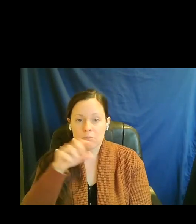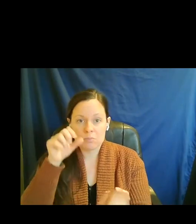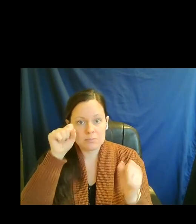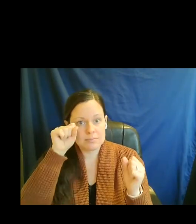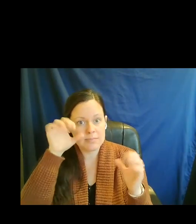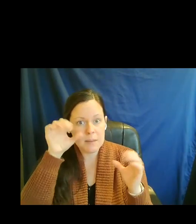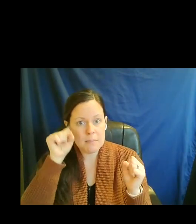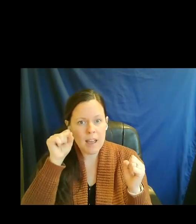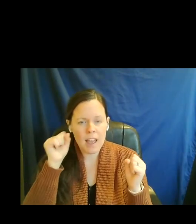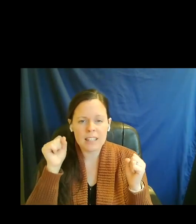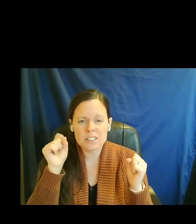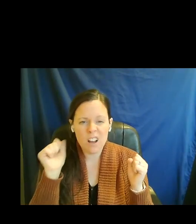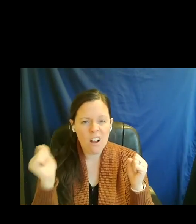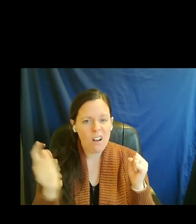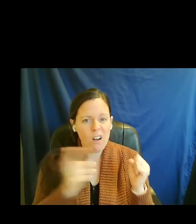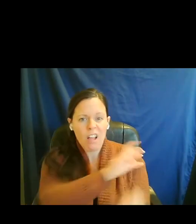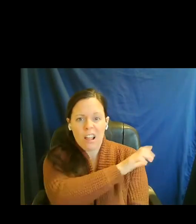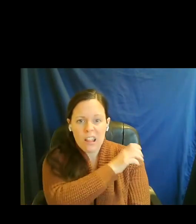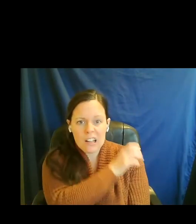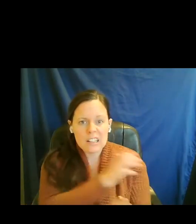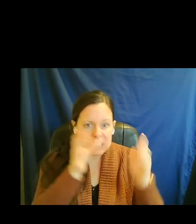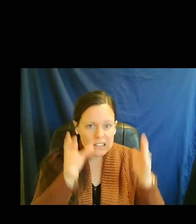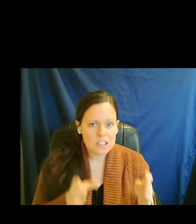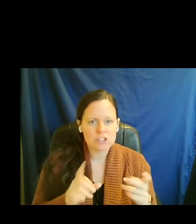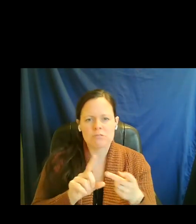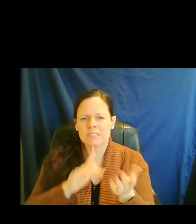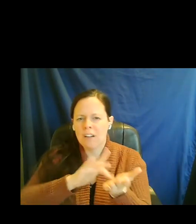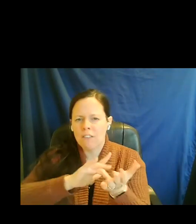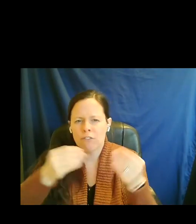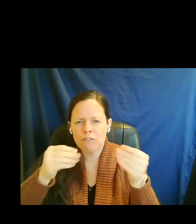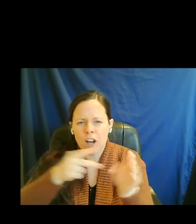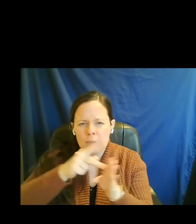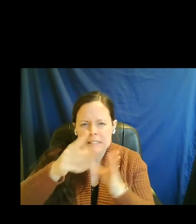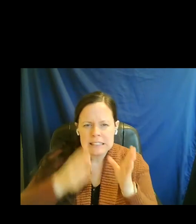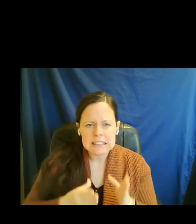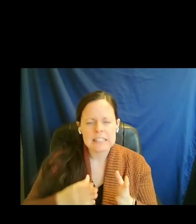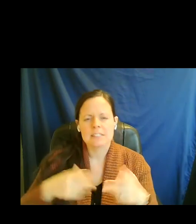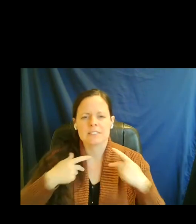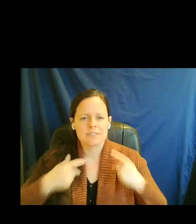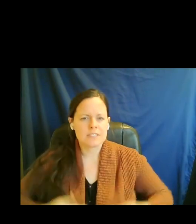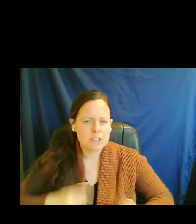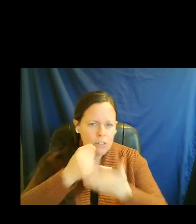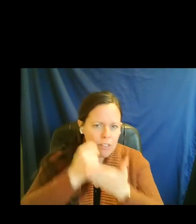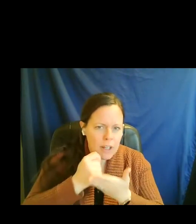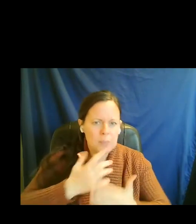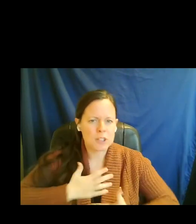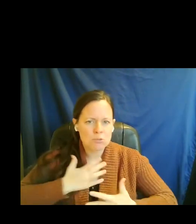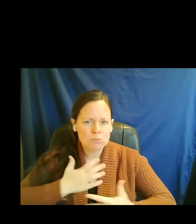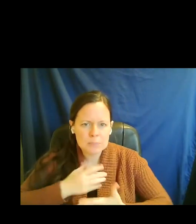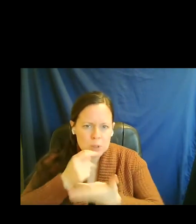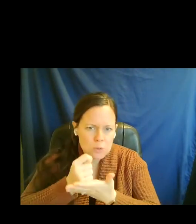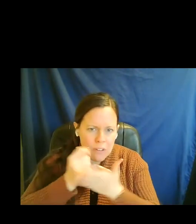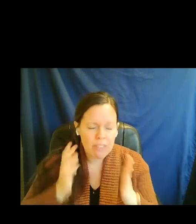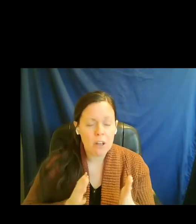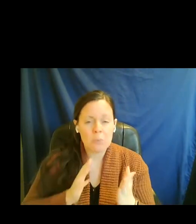the clinicians and pharmacists and physical therapists and respiratory therapists, the whole sweep